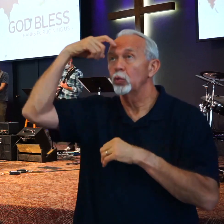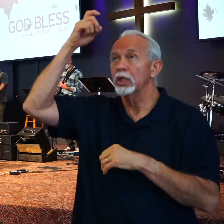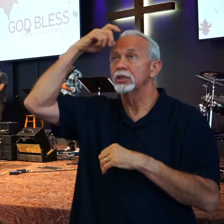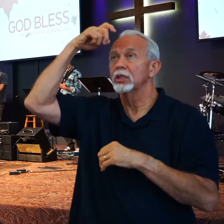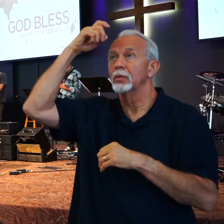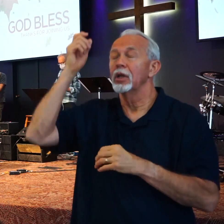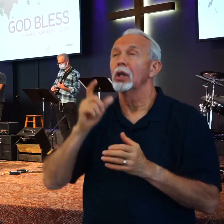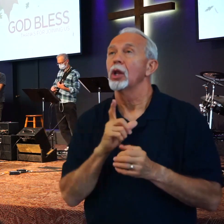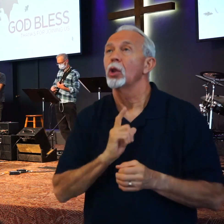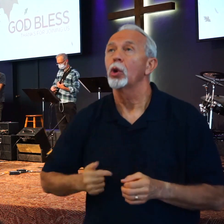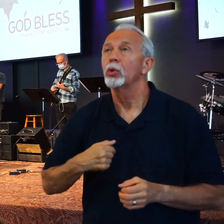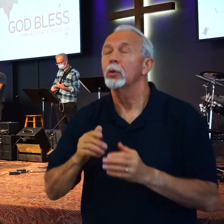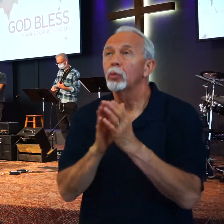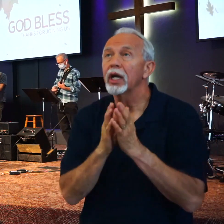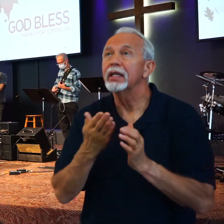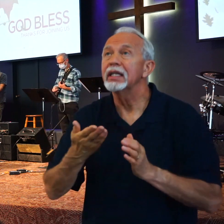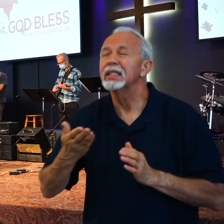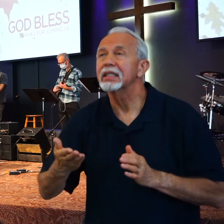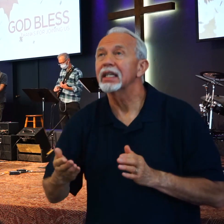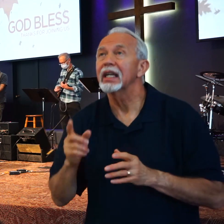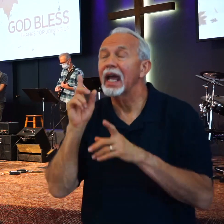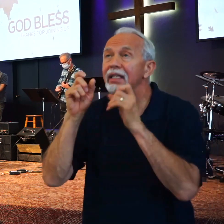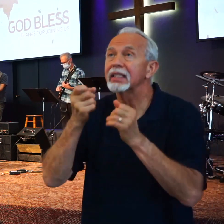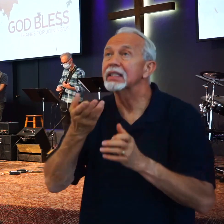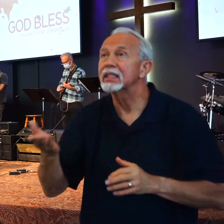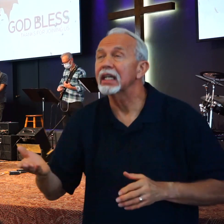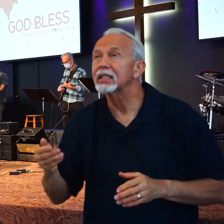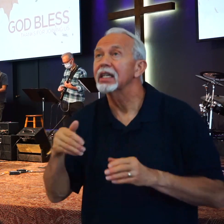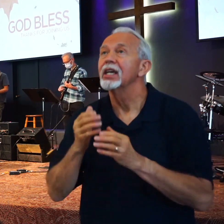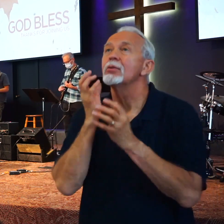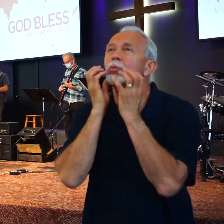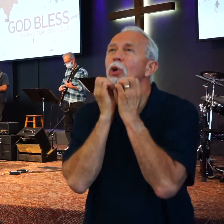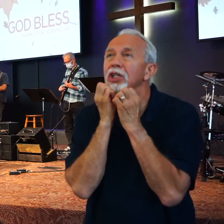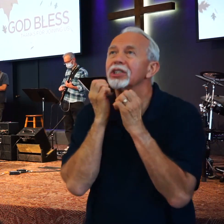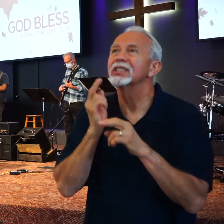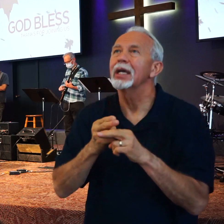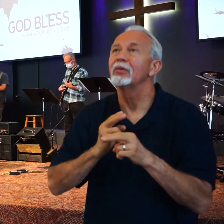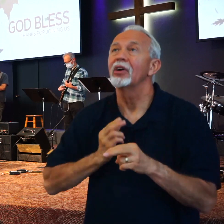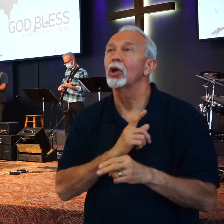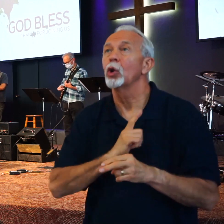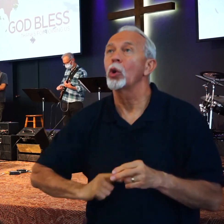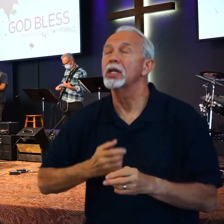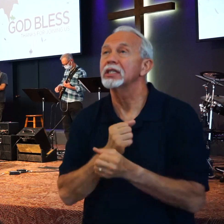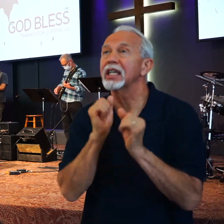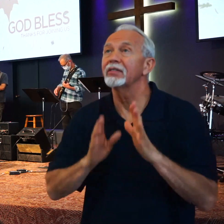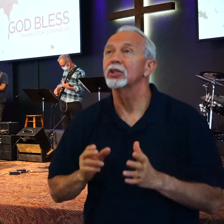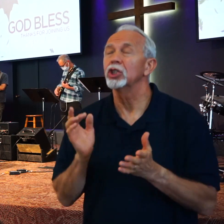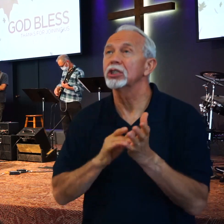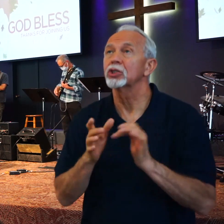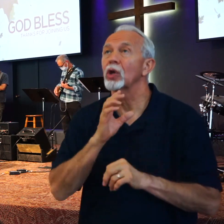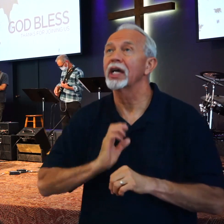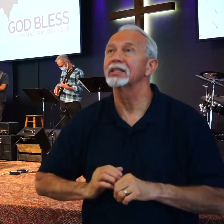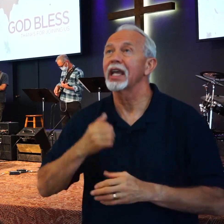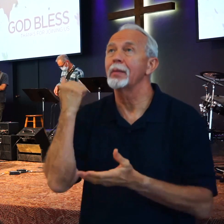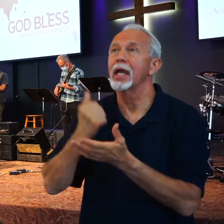And Lord, we just pray these things and ask these things in the precious name of our Lord and Savior, Jesus Christ. Amen.